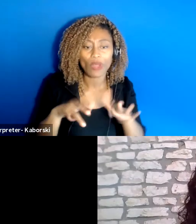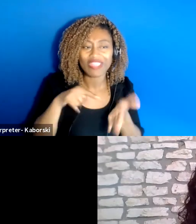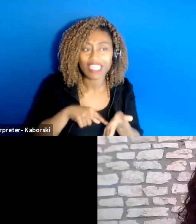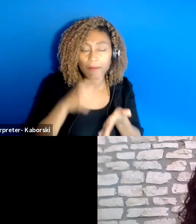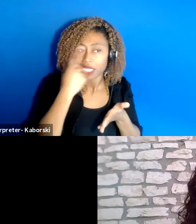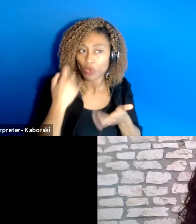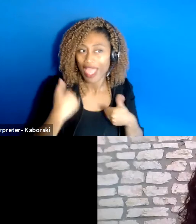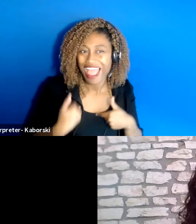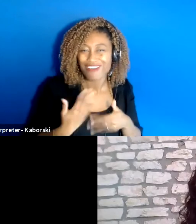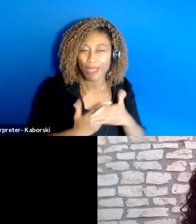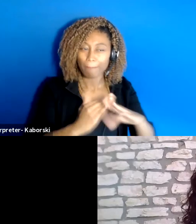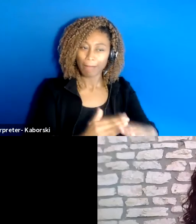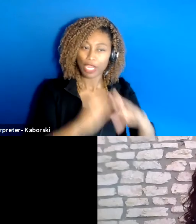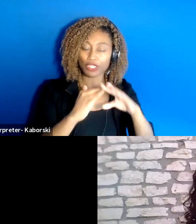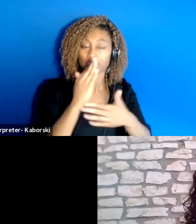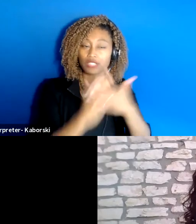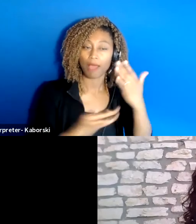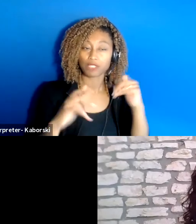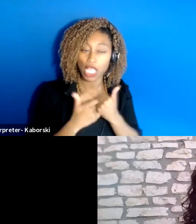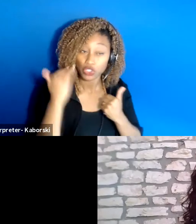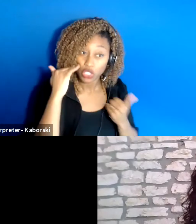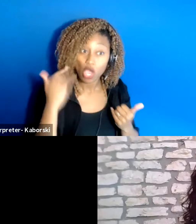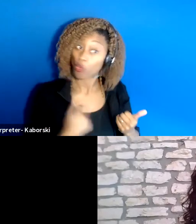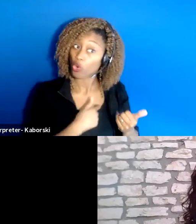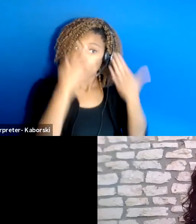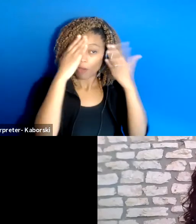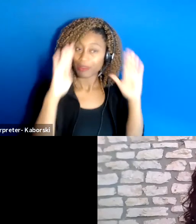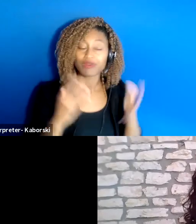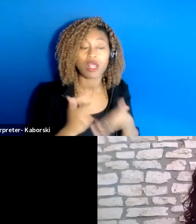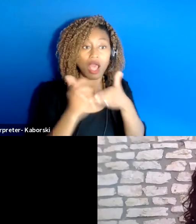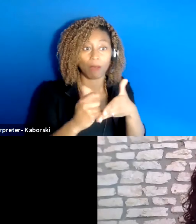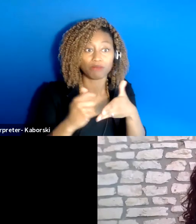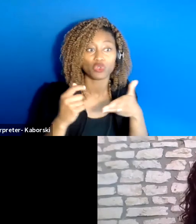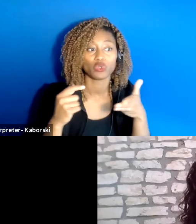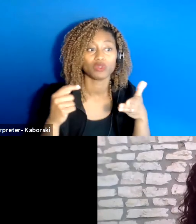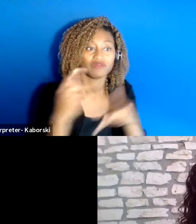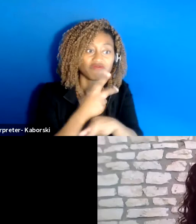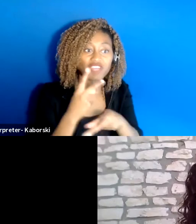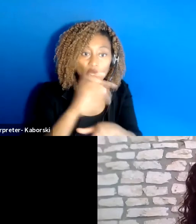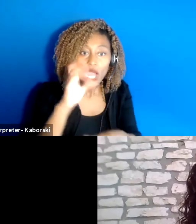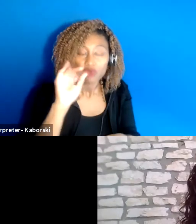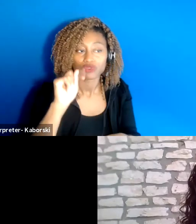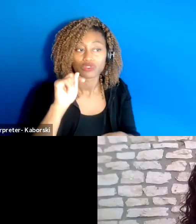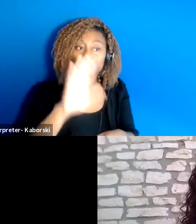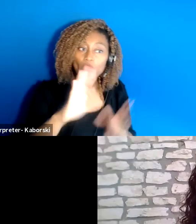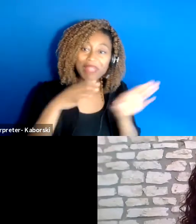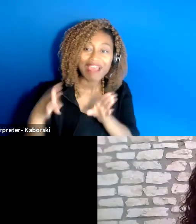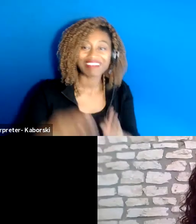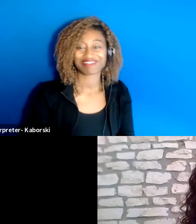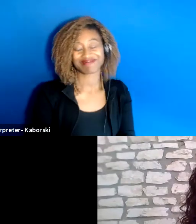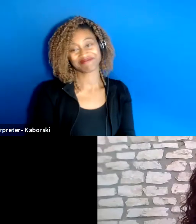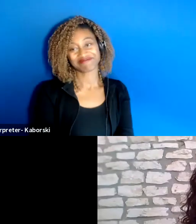have certain barriers or challenges. We're always available to try and just talk through things.